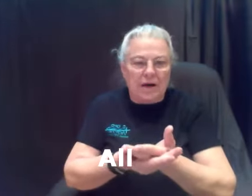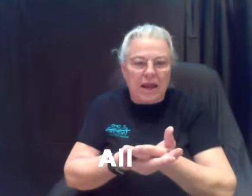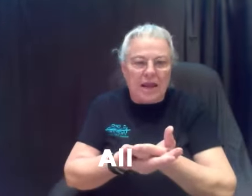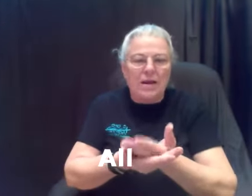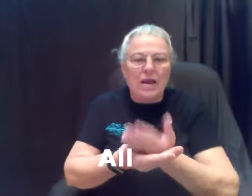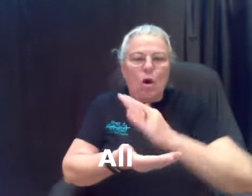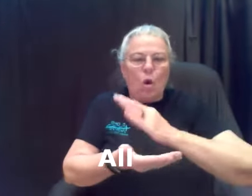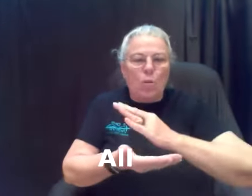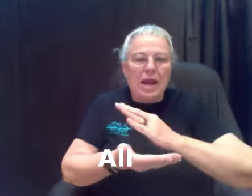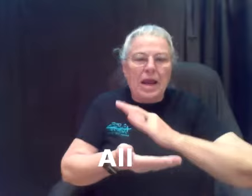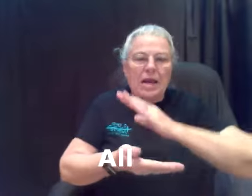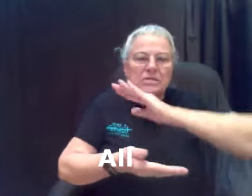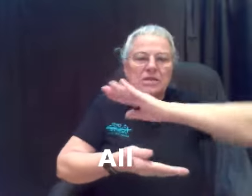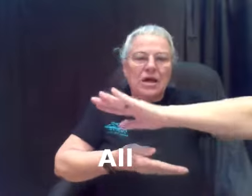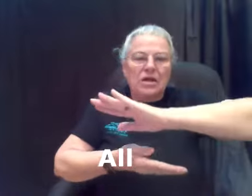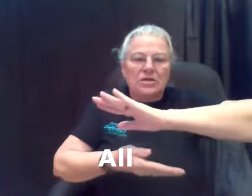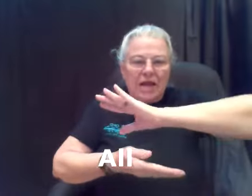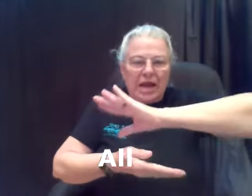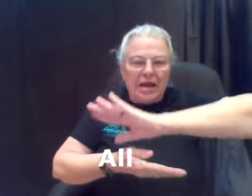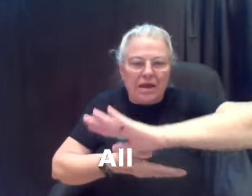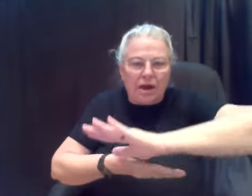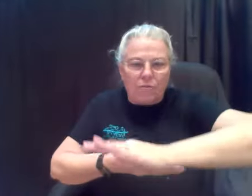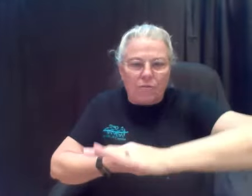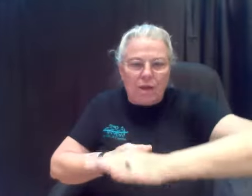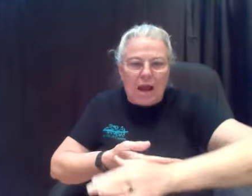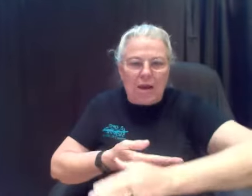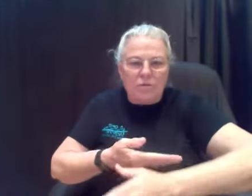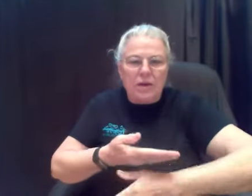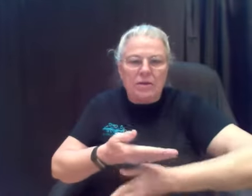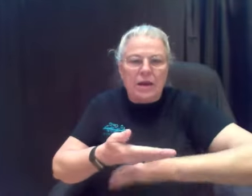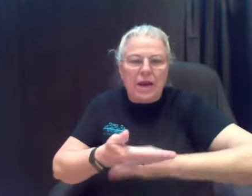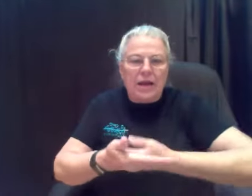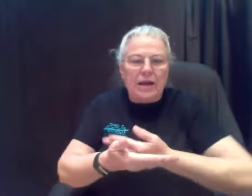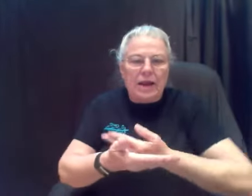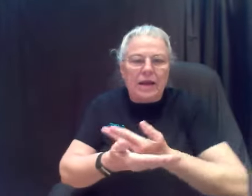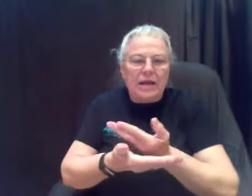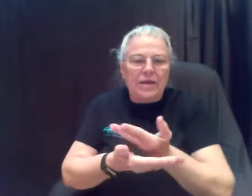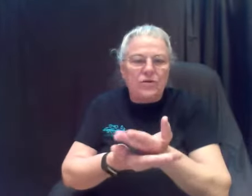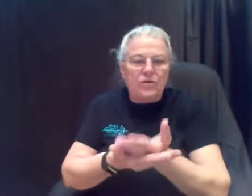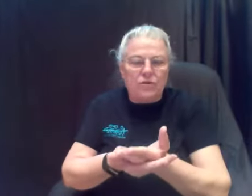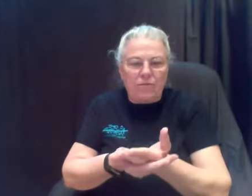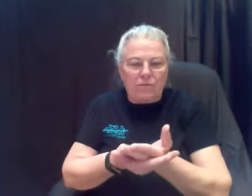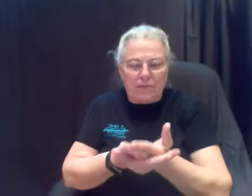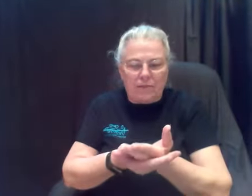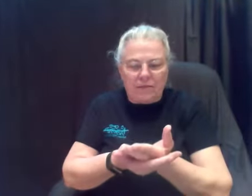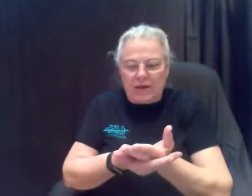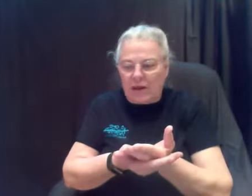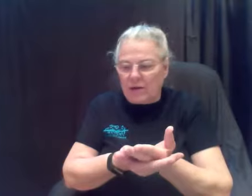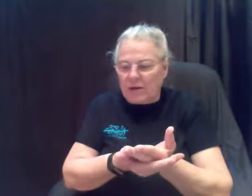hand. Open hands, take it around and lay it into the non-dominant